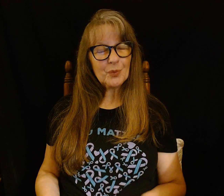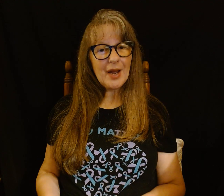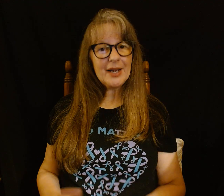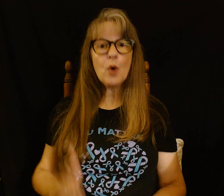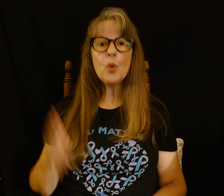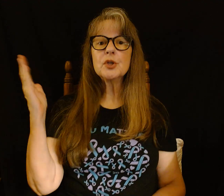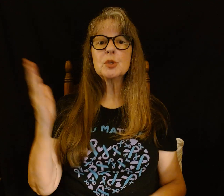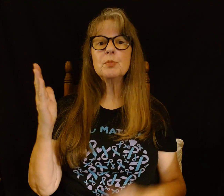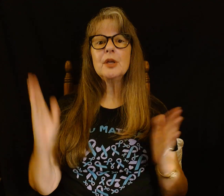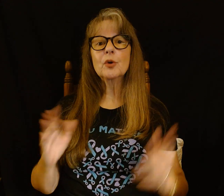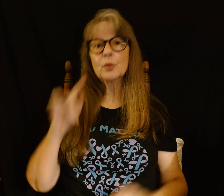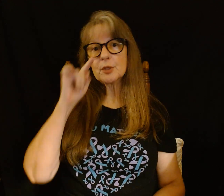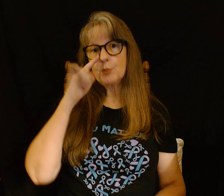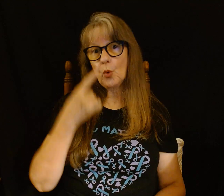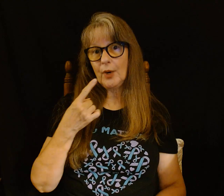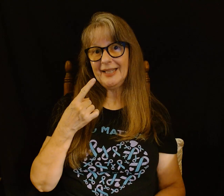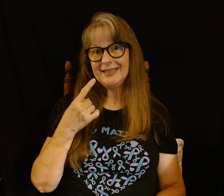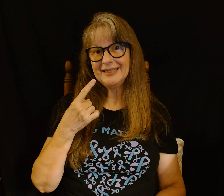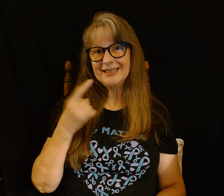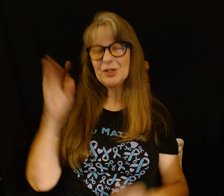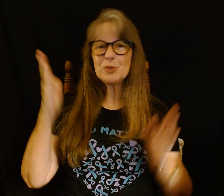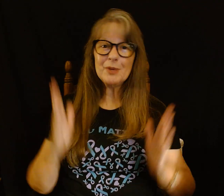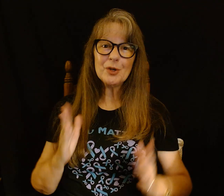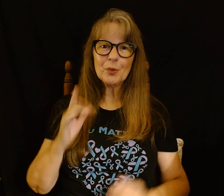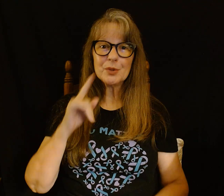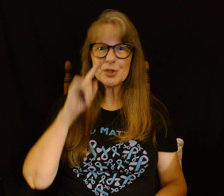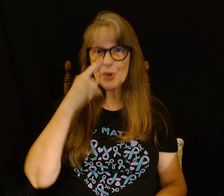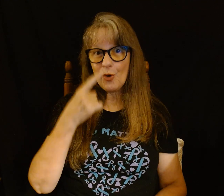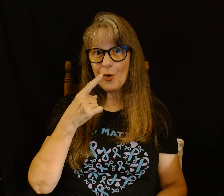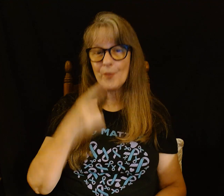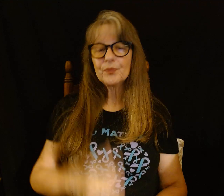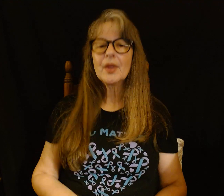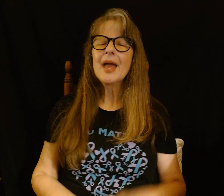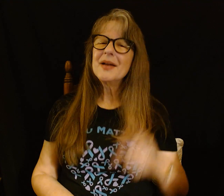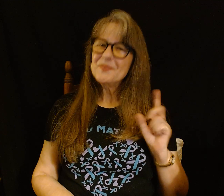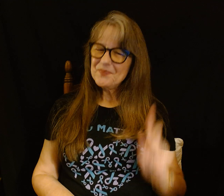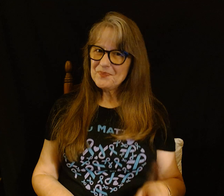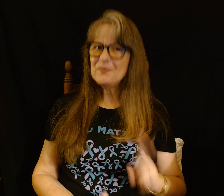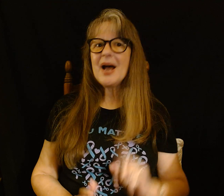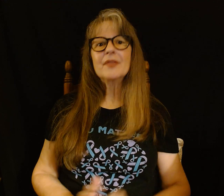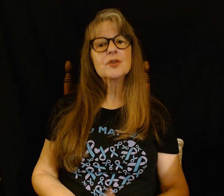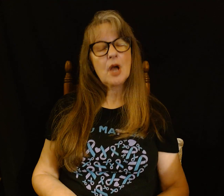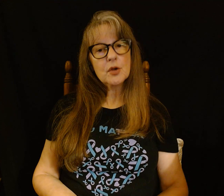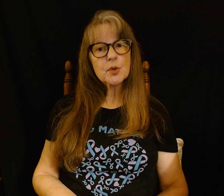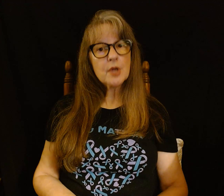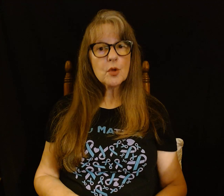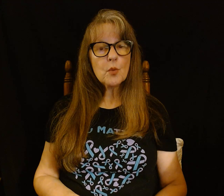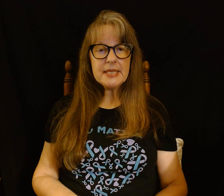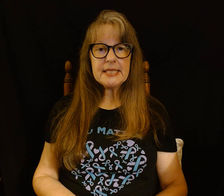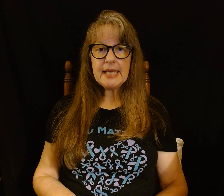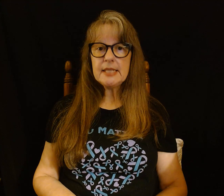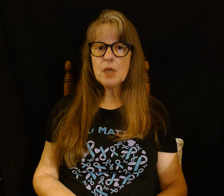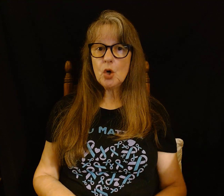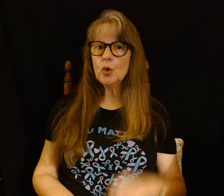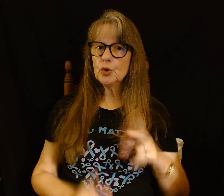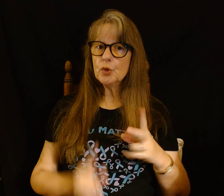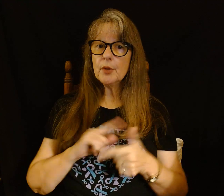right? Oh, the speaker was boring. The speaker was dull. But there's also another way to say dull, or two other